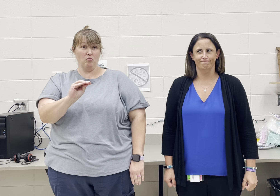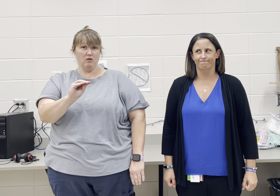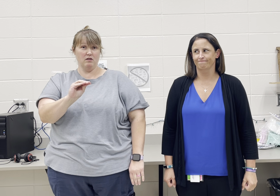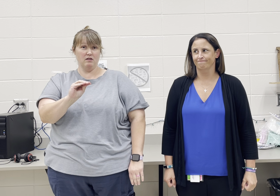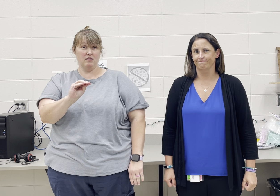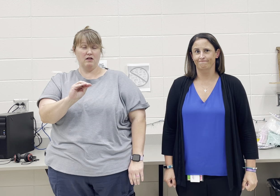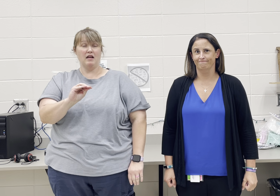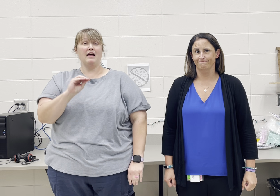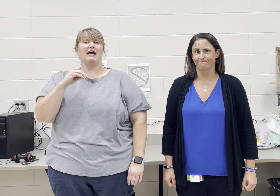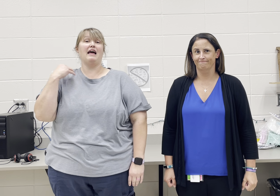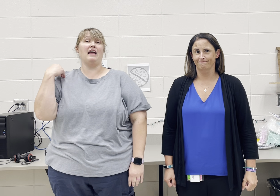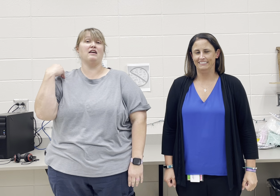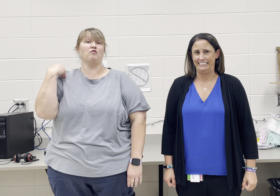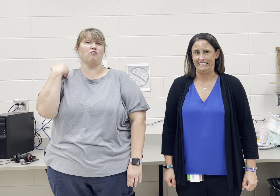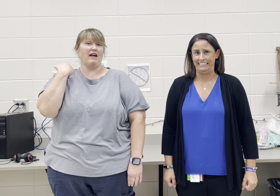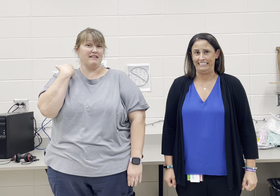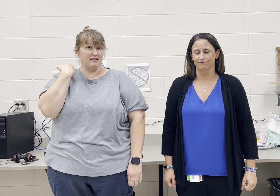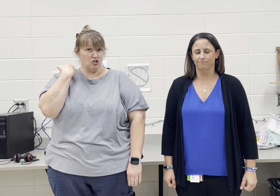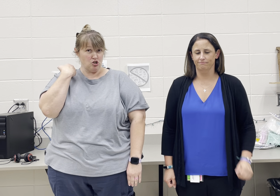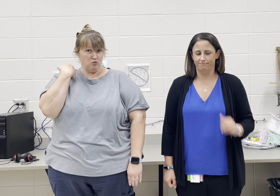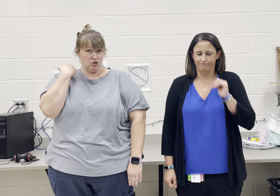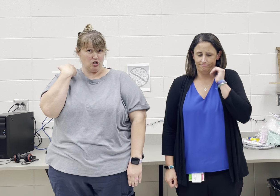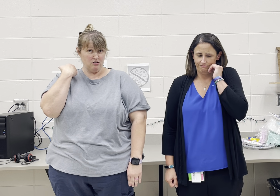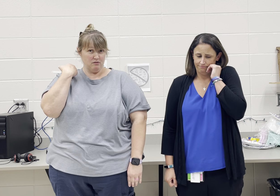Slow. And raise the shoulder.